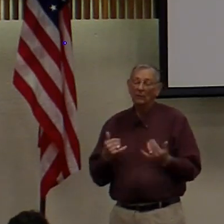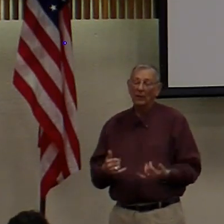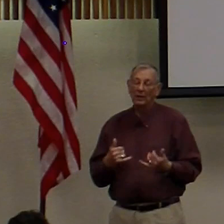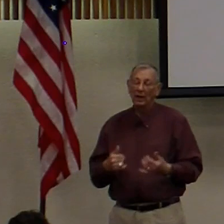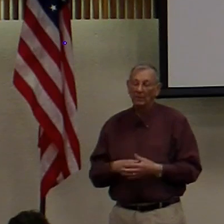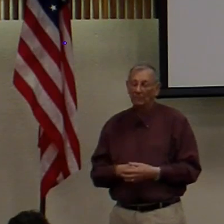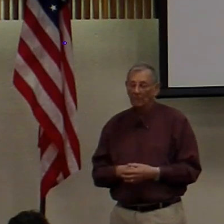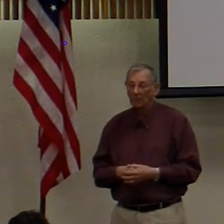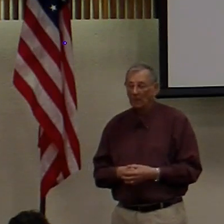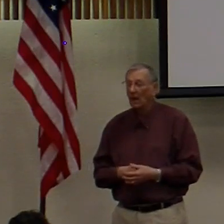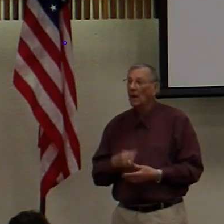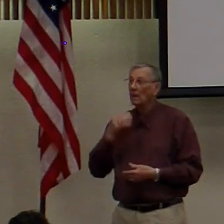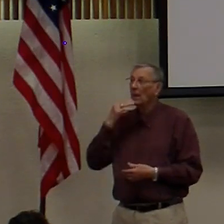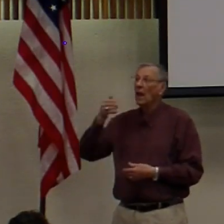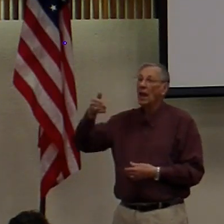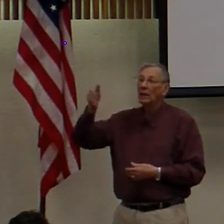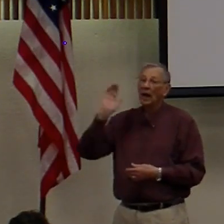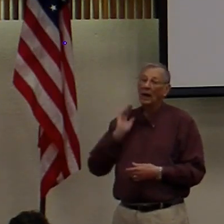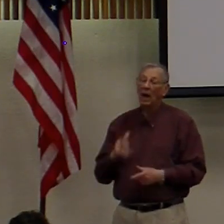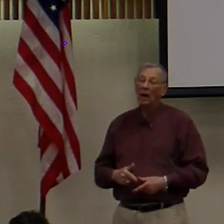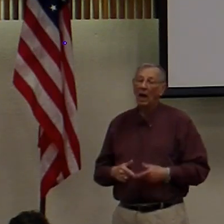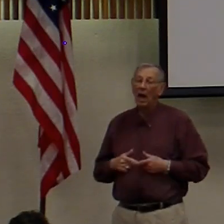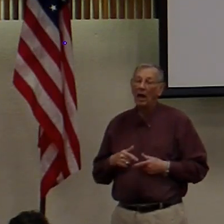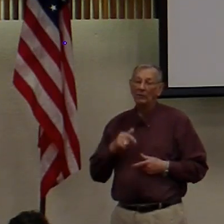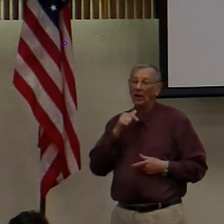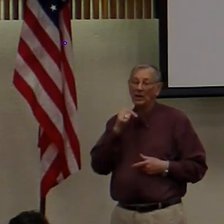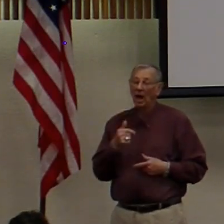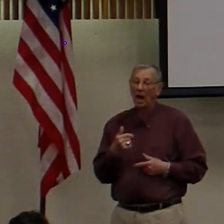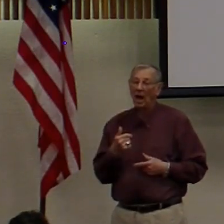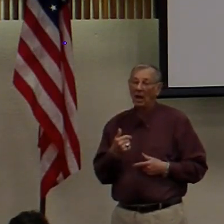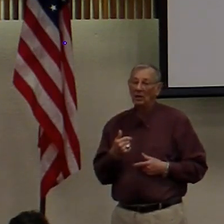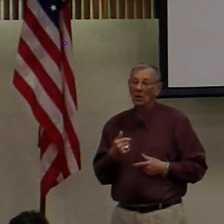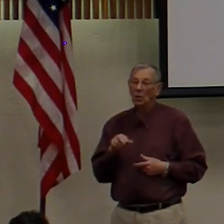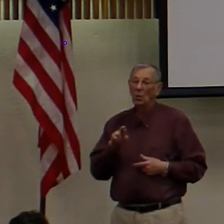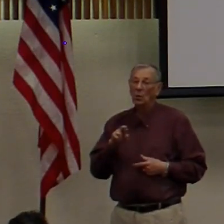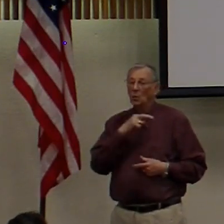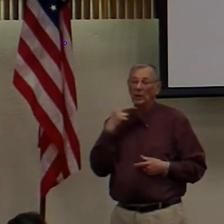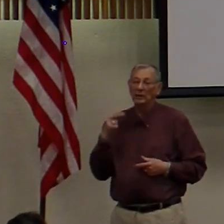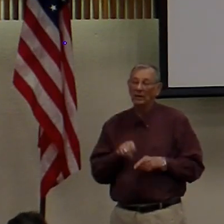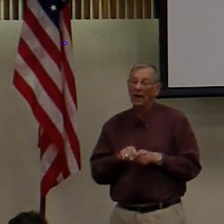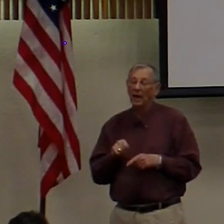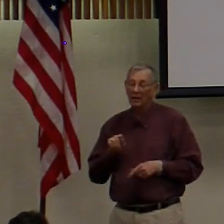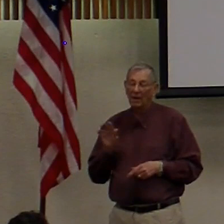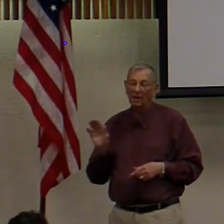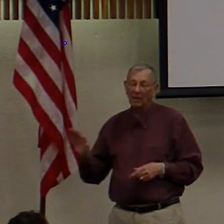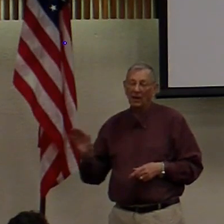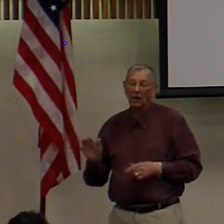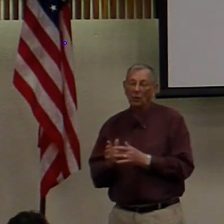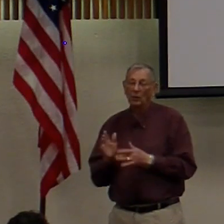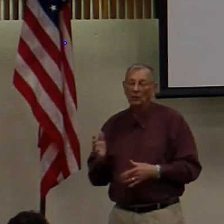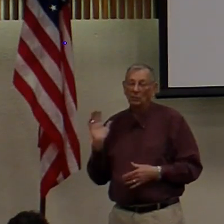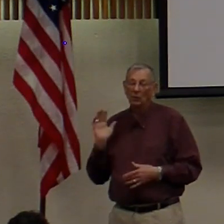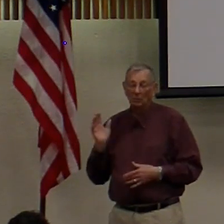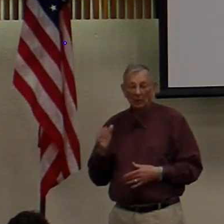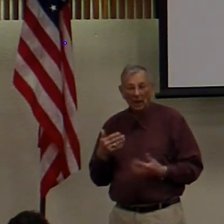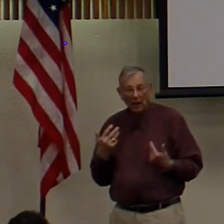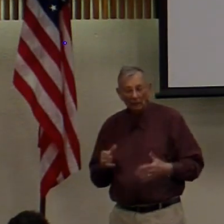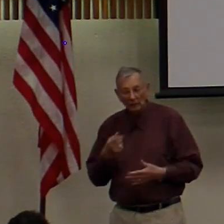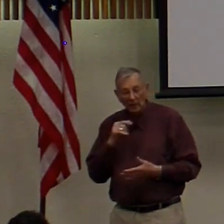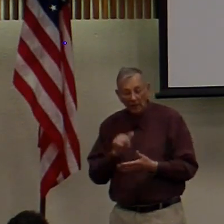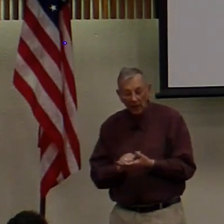now. Thank God our lives are not currently at risk like theirs was. But having said